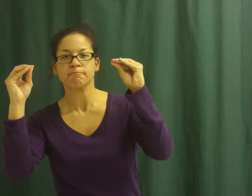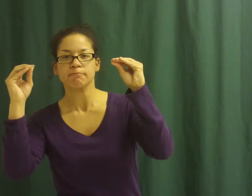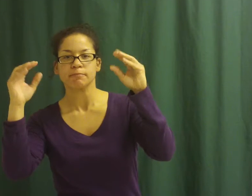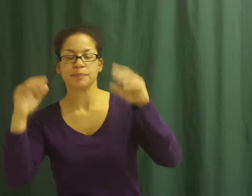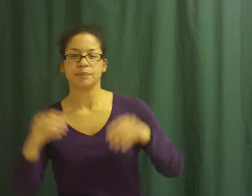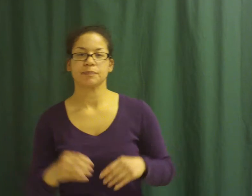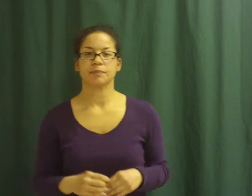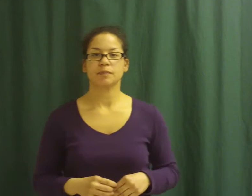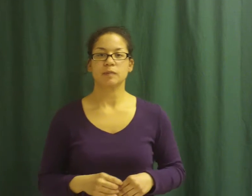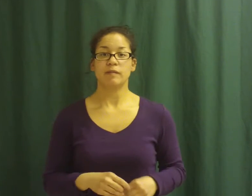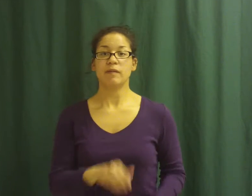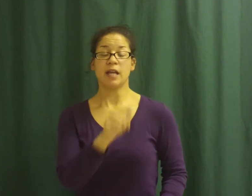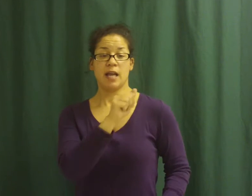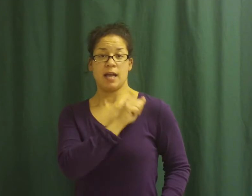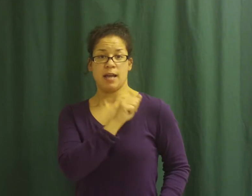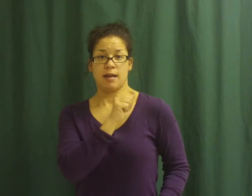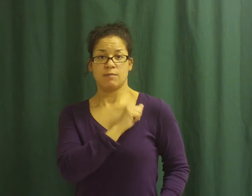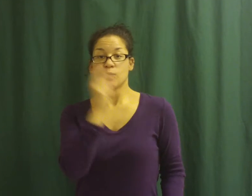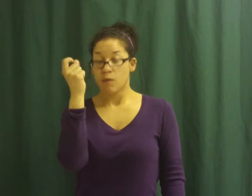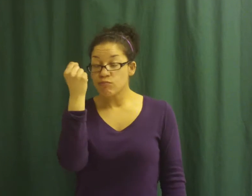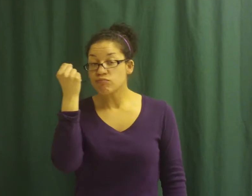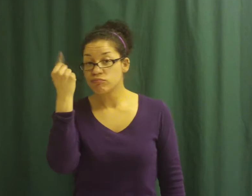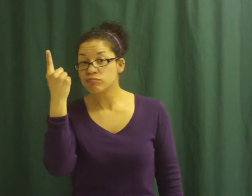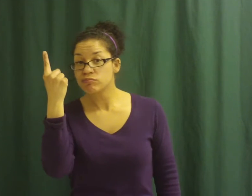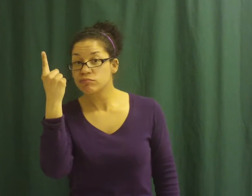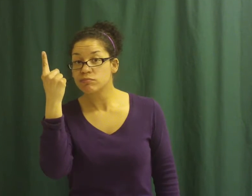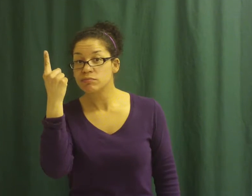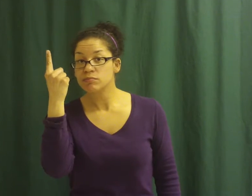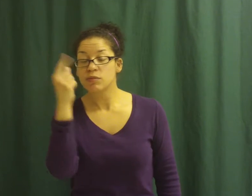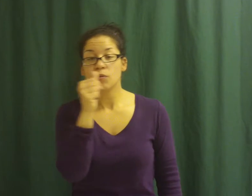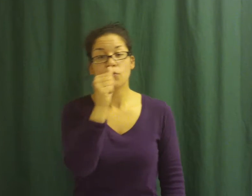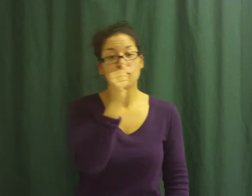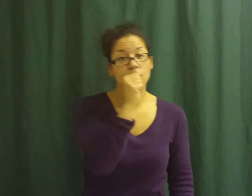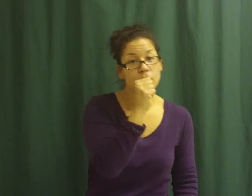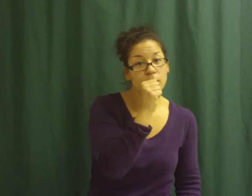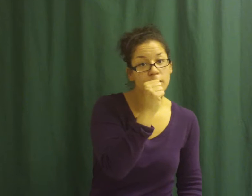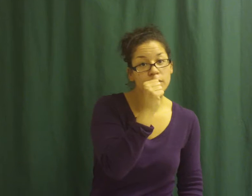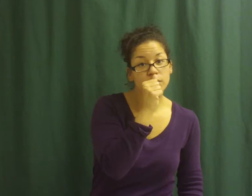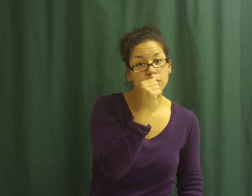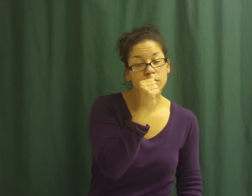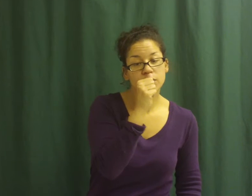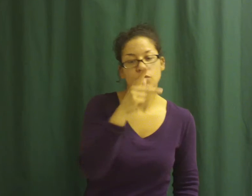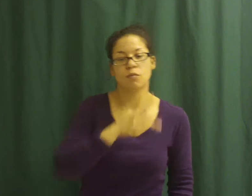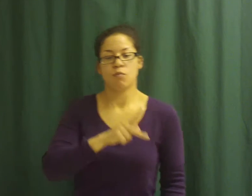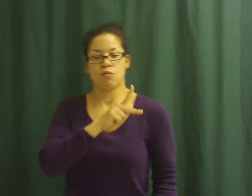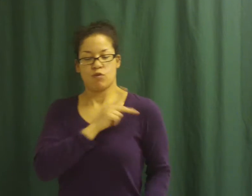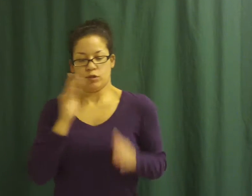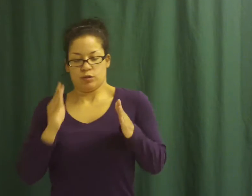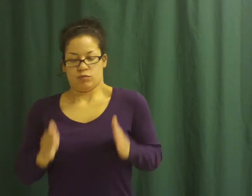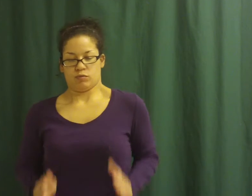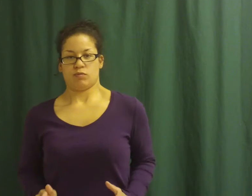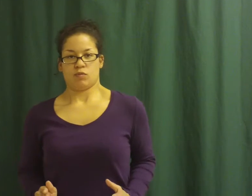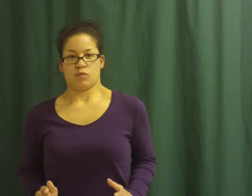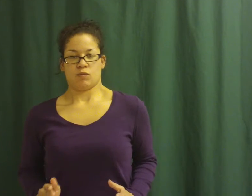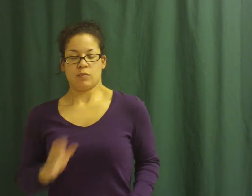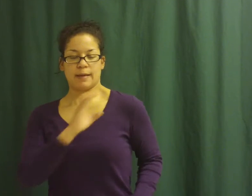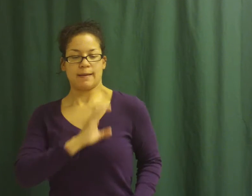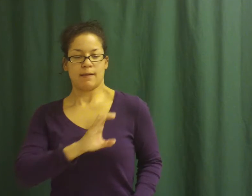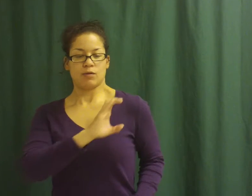He understood the connection between private or personal traits of character and public